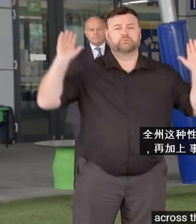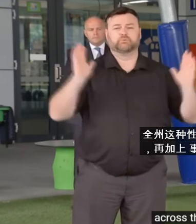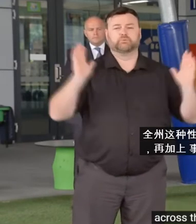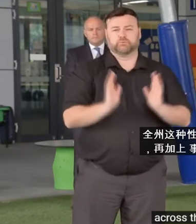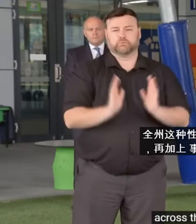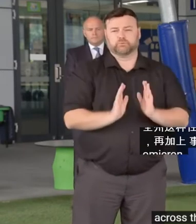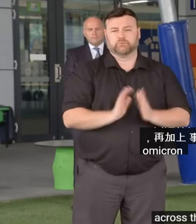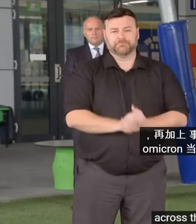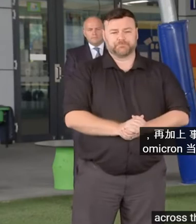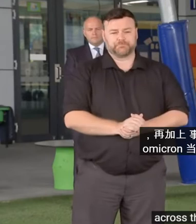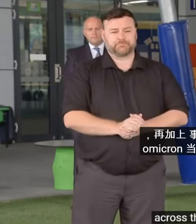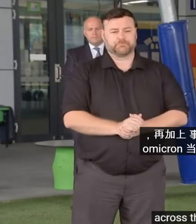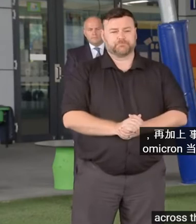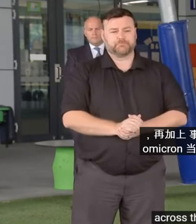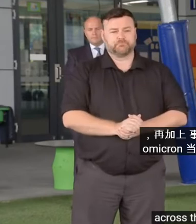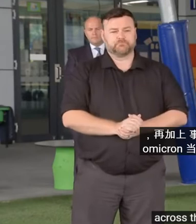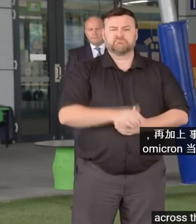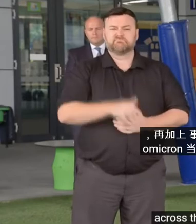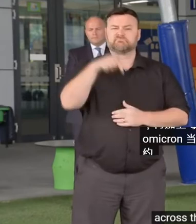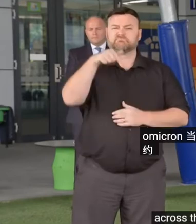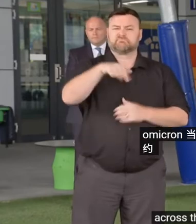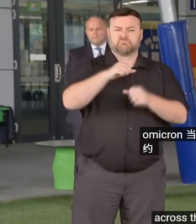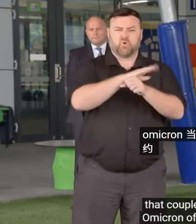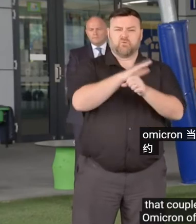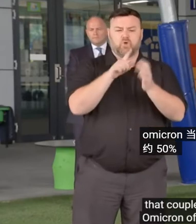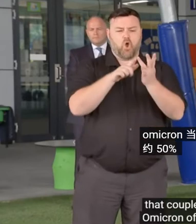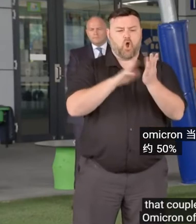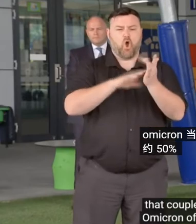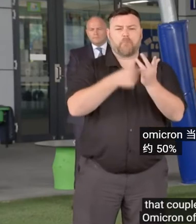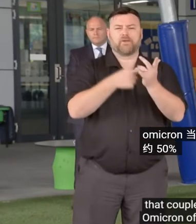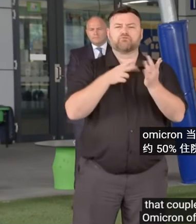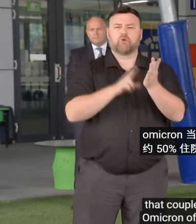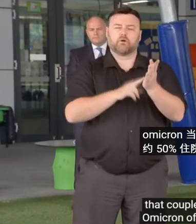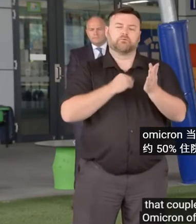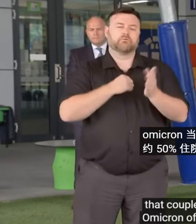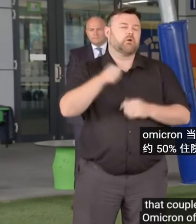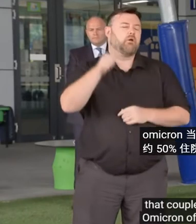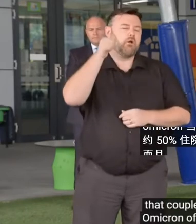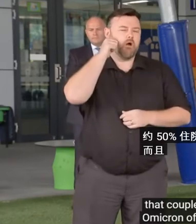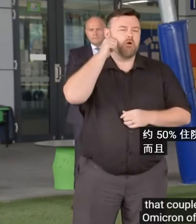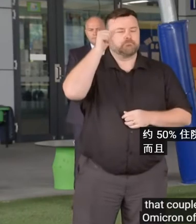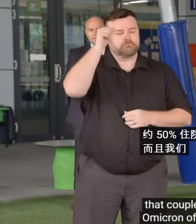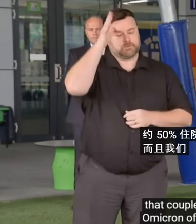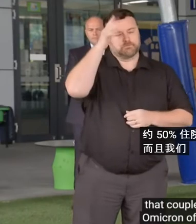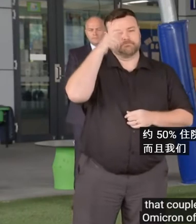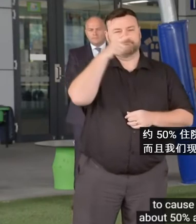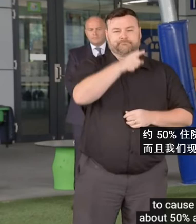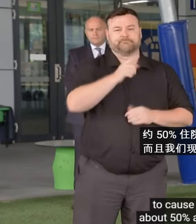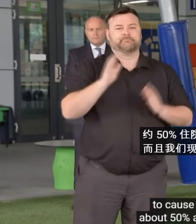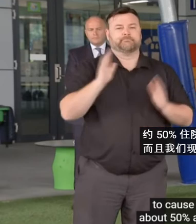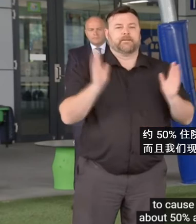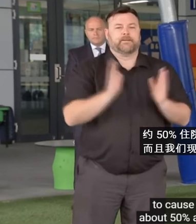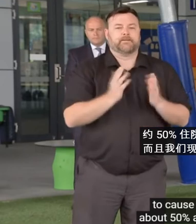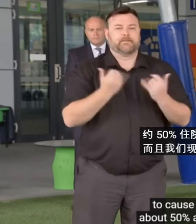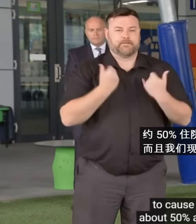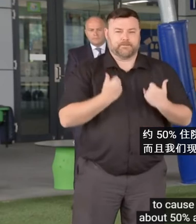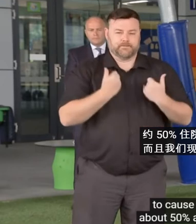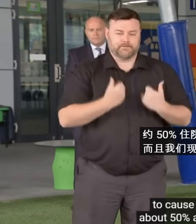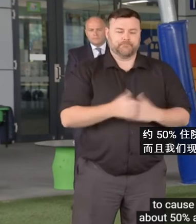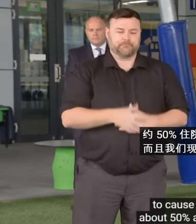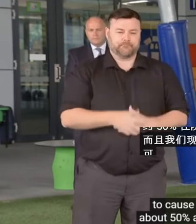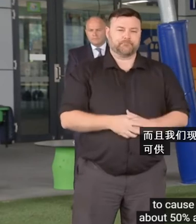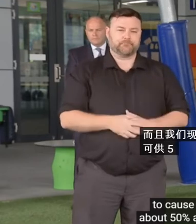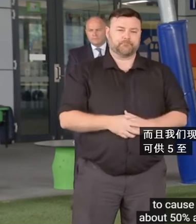with the fact that Omicron, of course, is less likely to cause hospitalisation by about 50%, and that we also now have